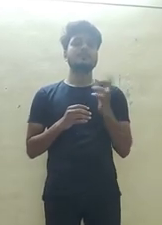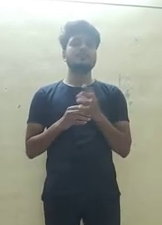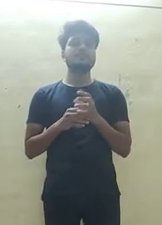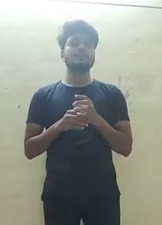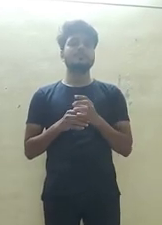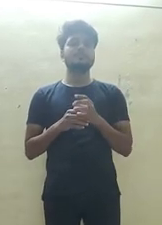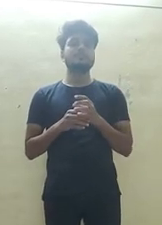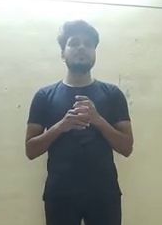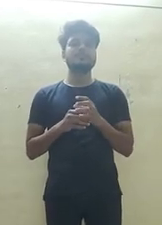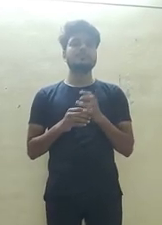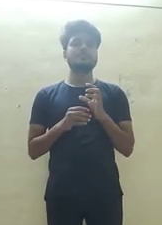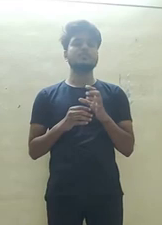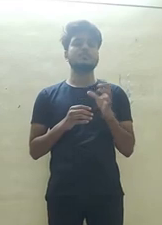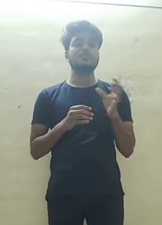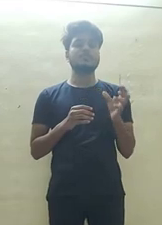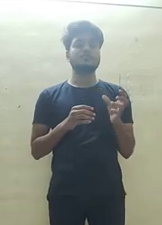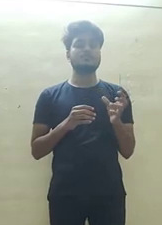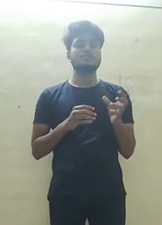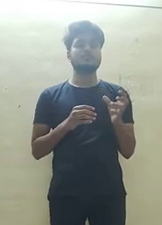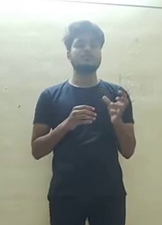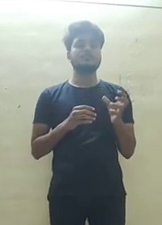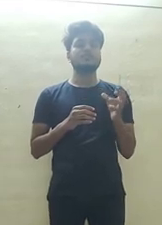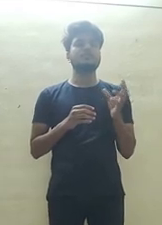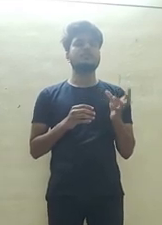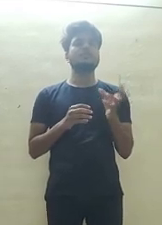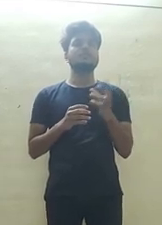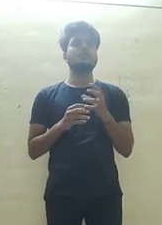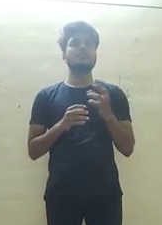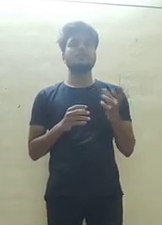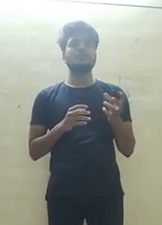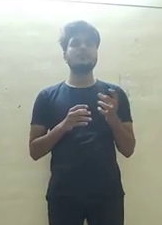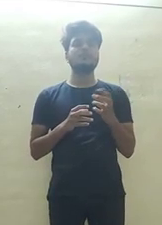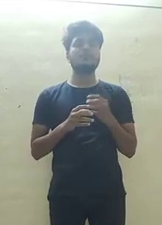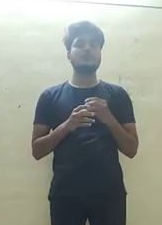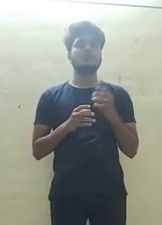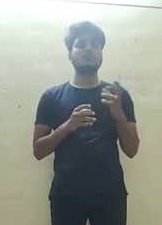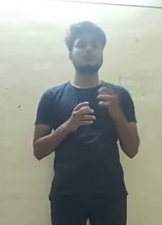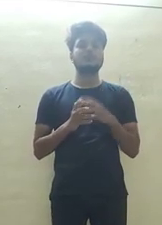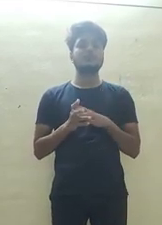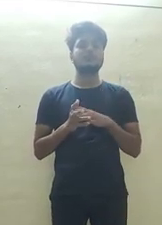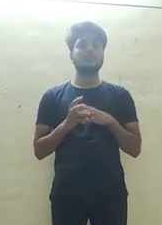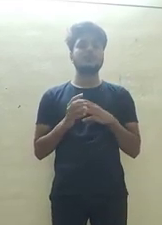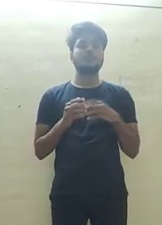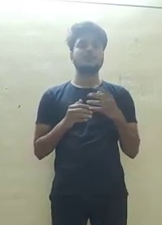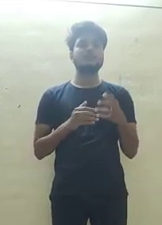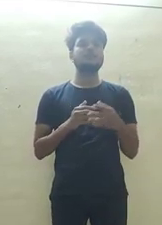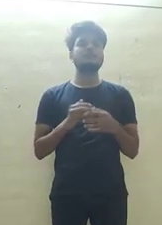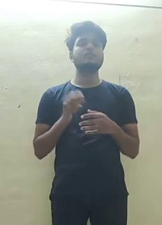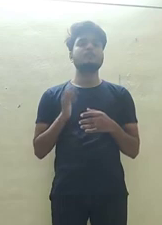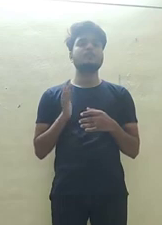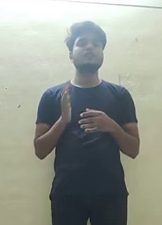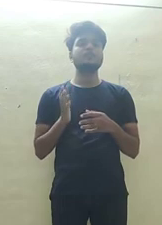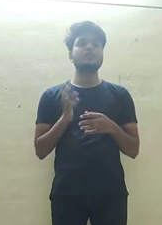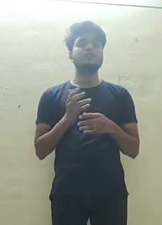not effectively structured into a data structure, the processor may not be able to keep up. Then the next point is data